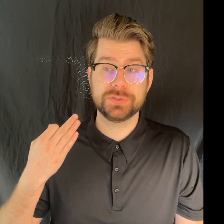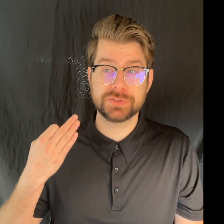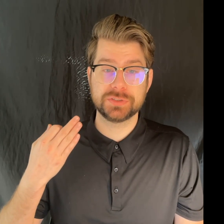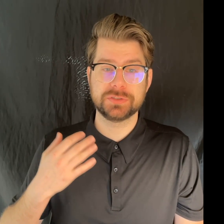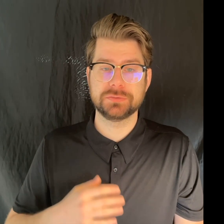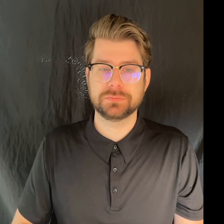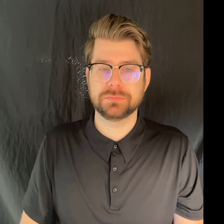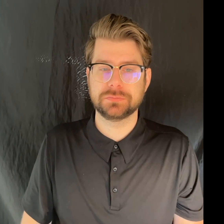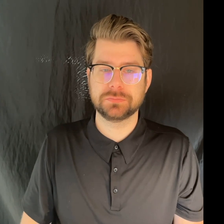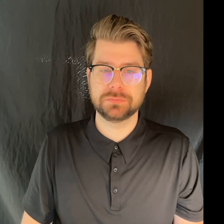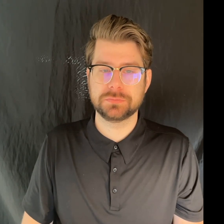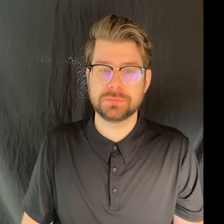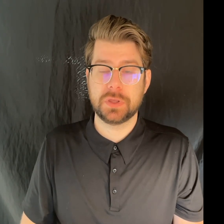mouse,